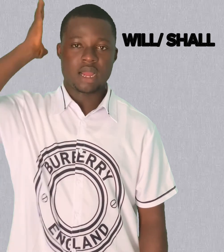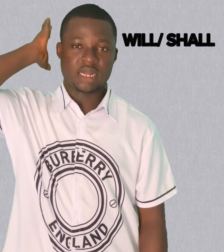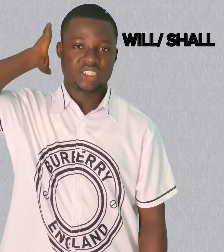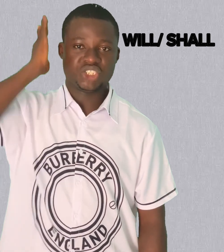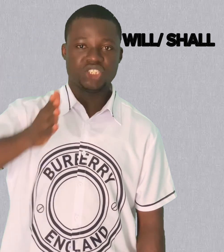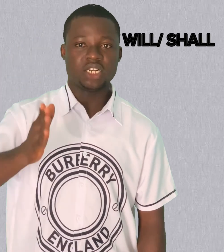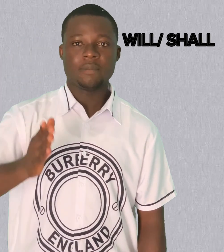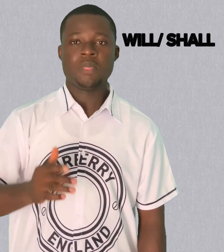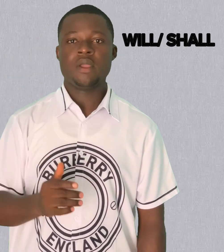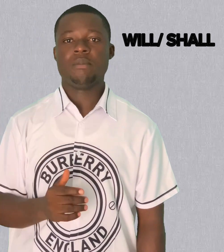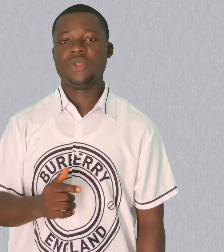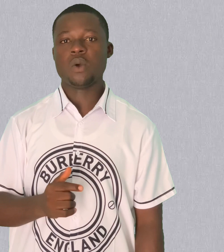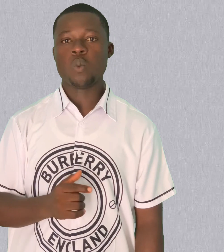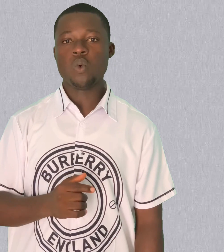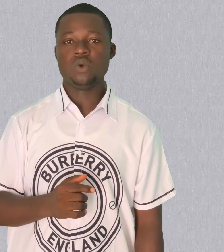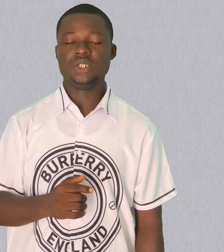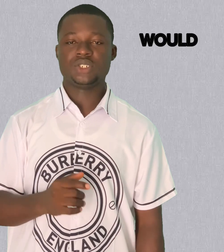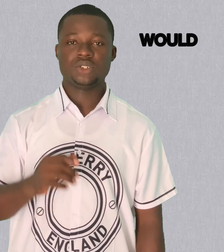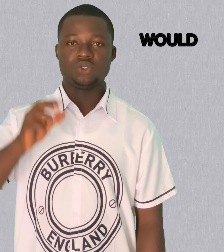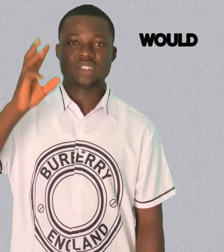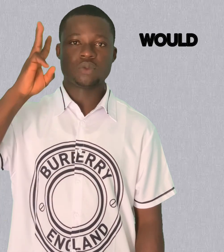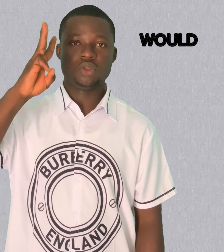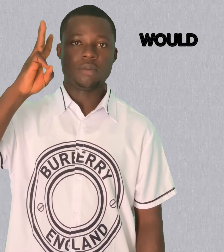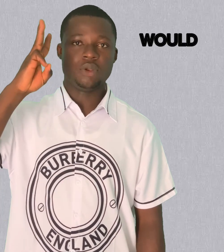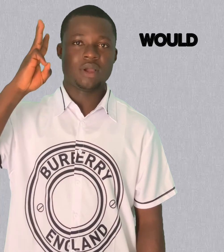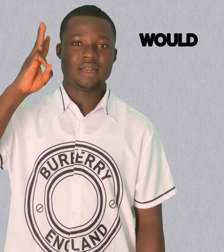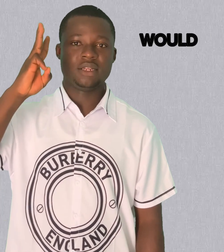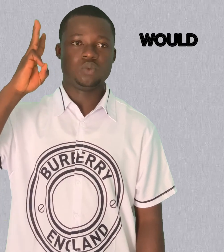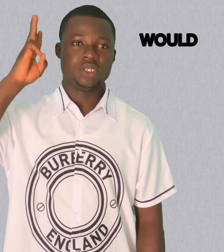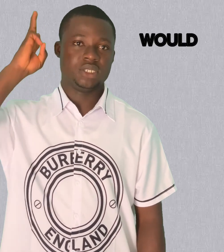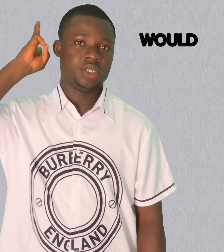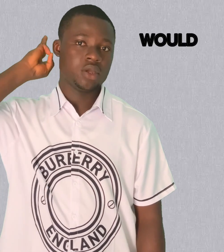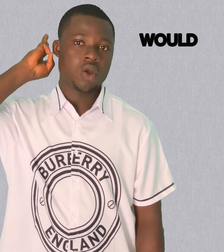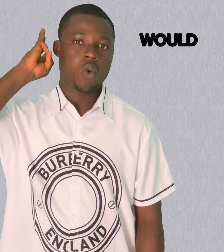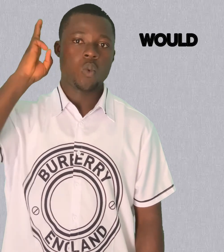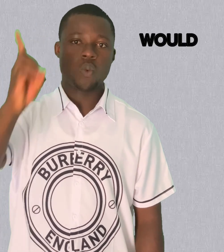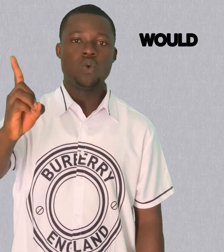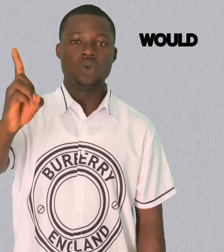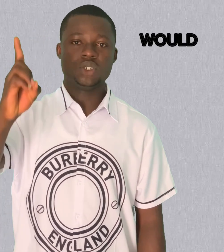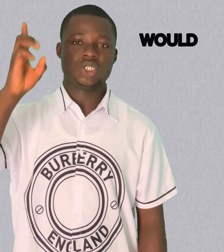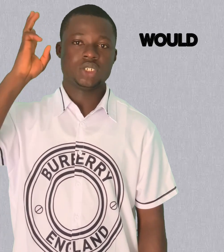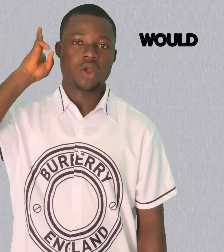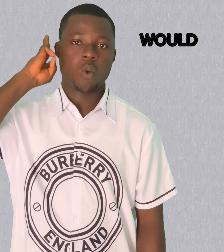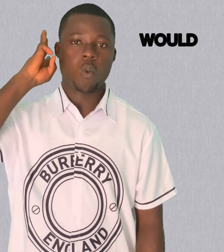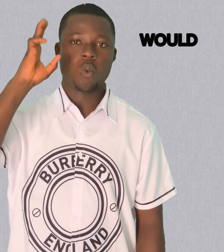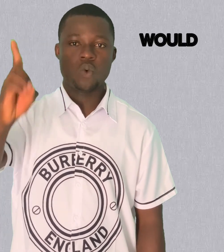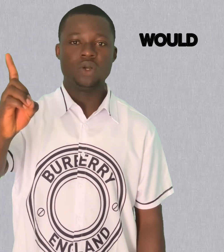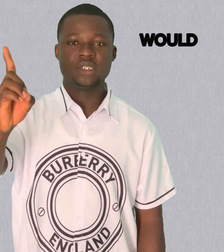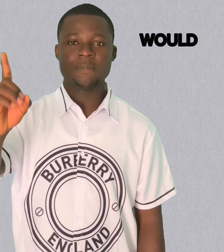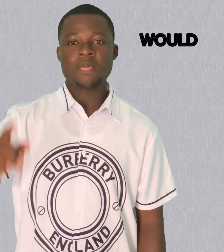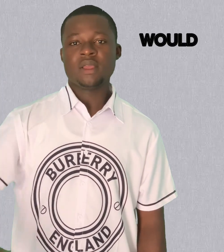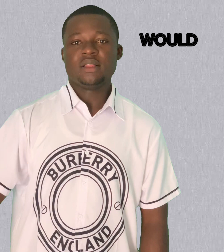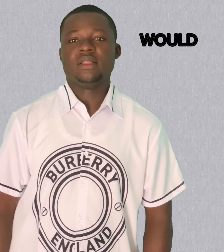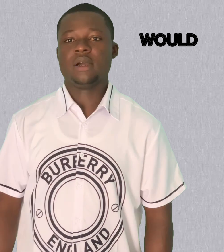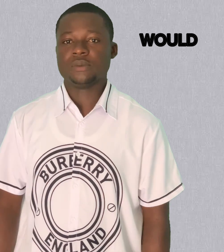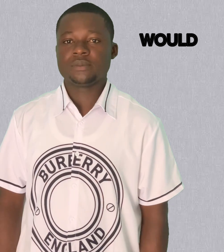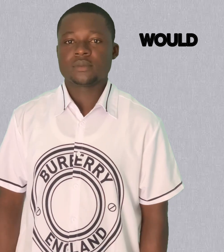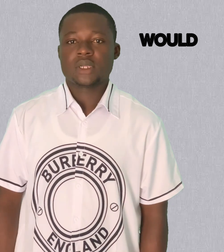and shall. But then would. You start with W and end with D. Would. Would. Now,